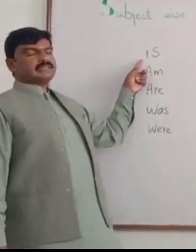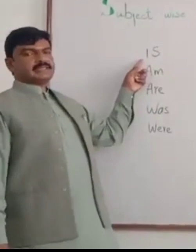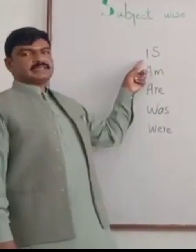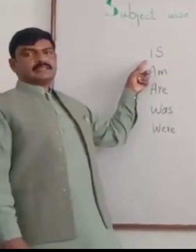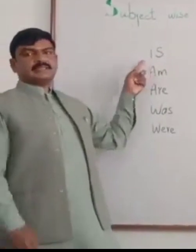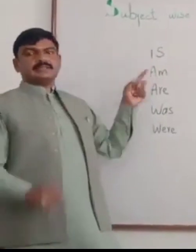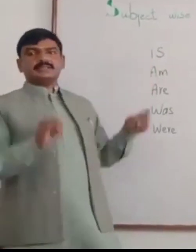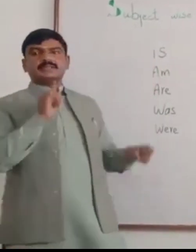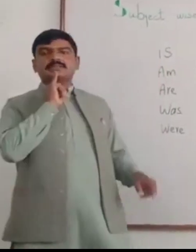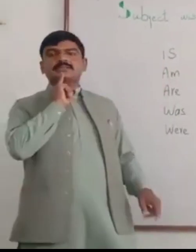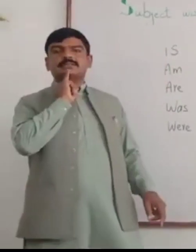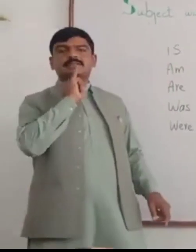is